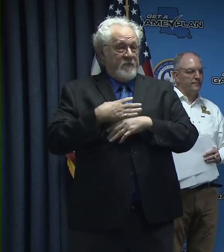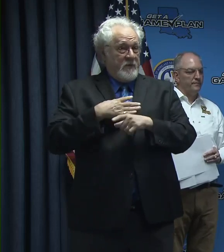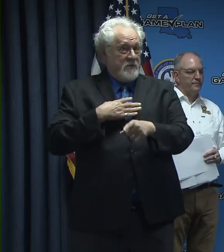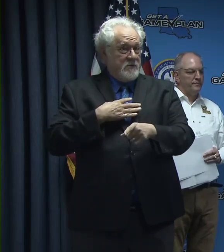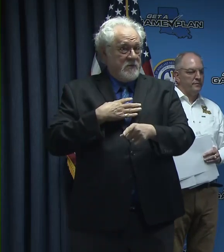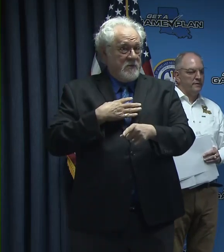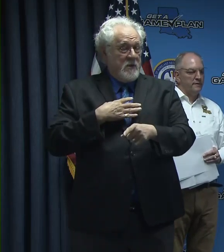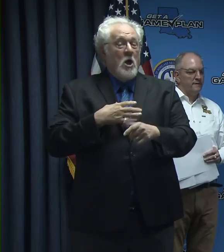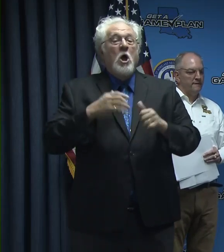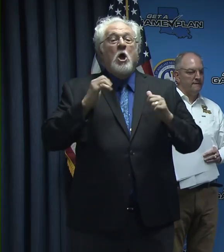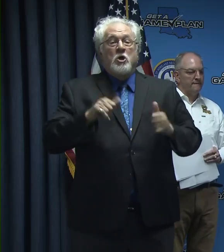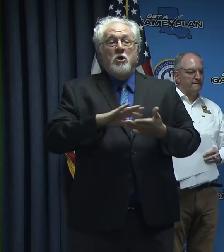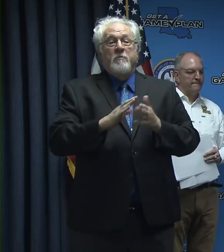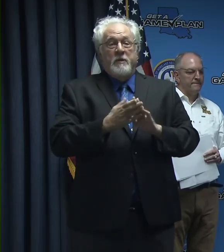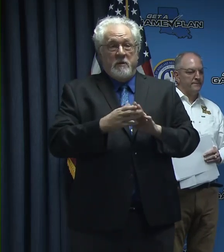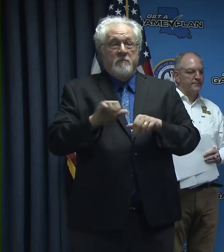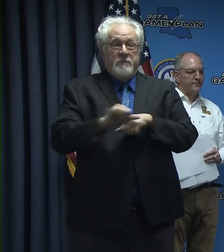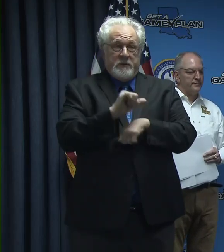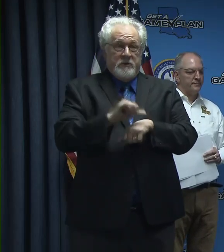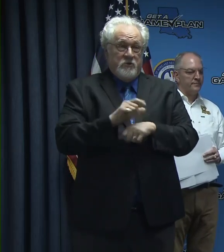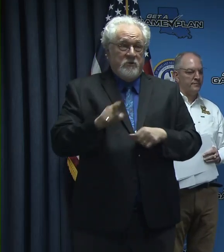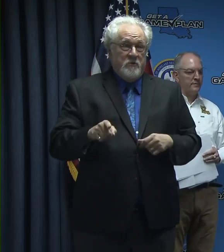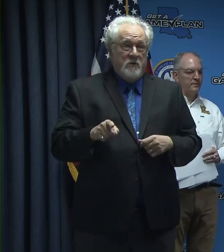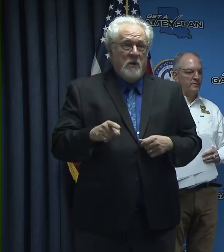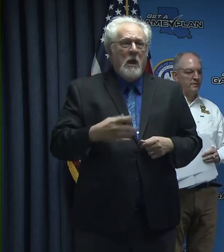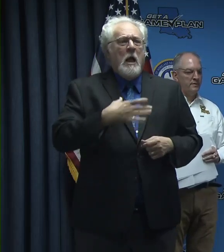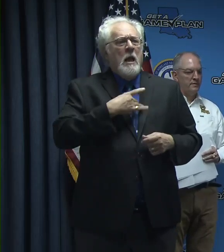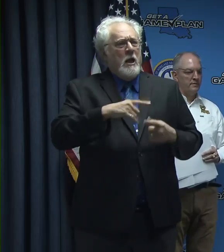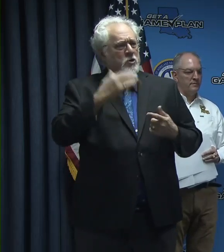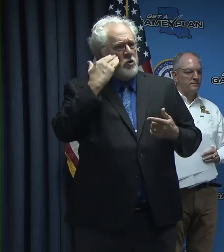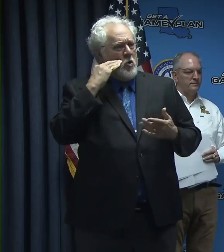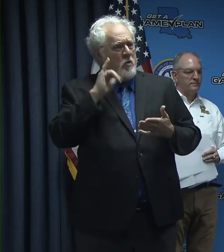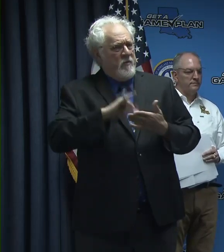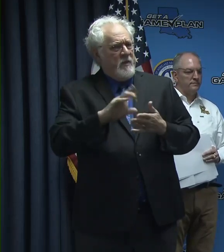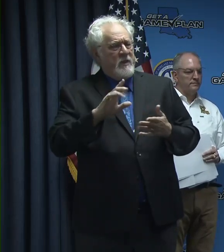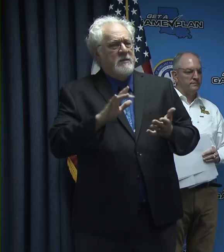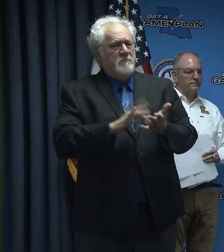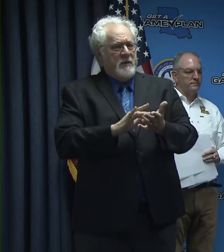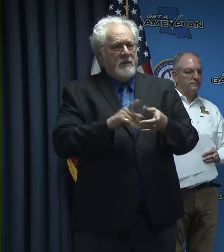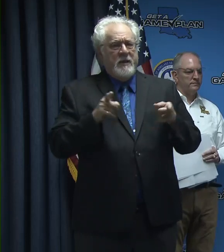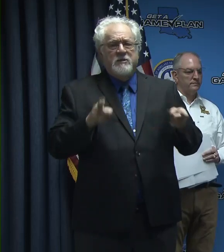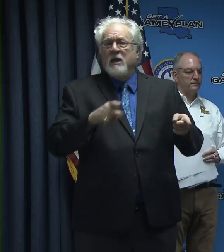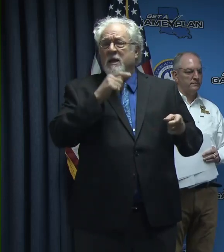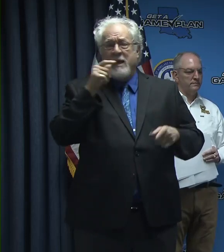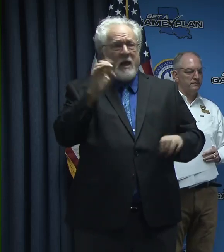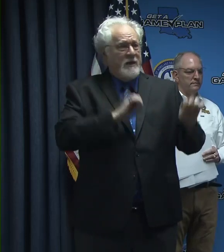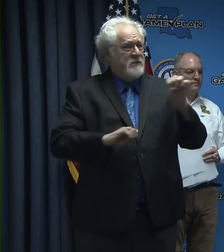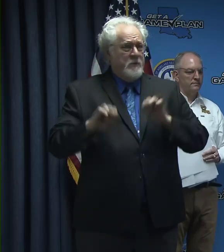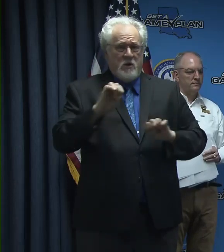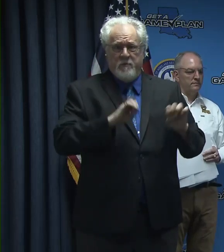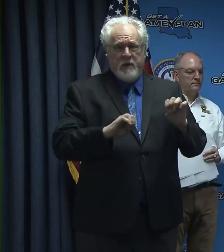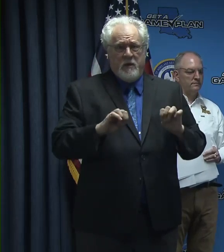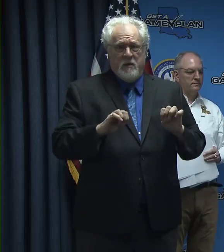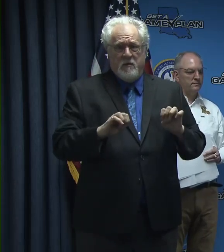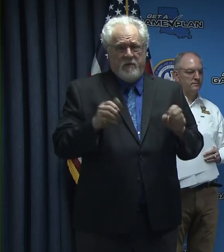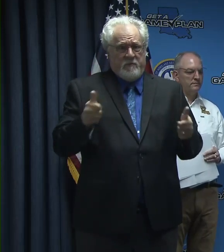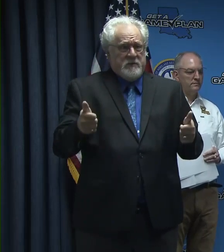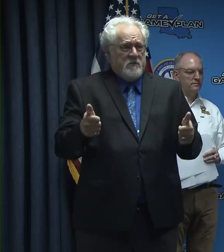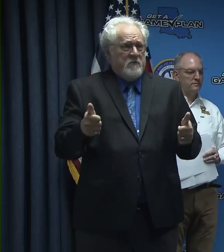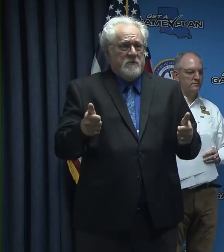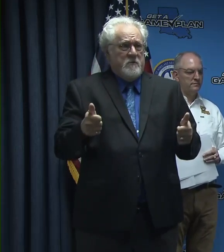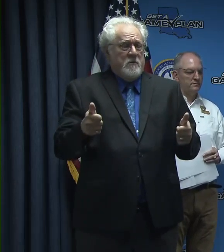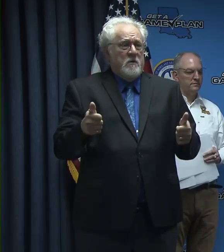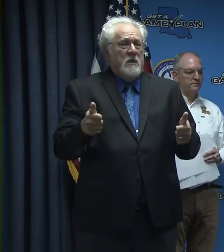treatment could become jeopardized. I would like to note that these drugs are really not experimental drugs in and by